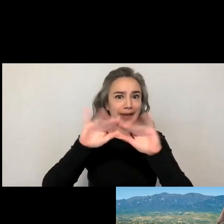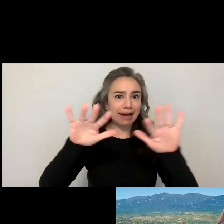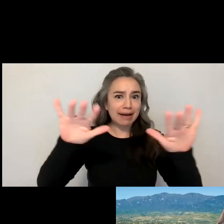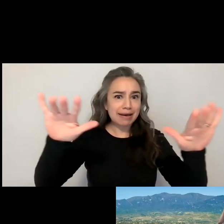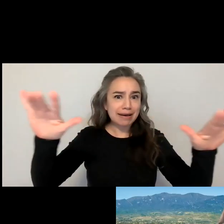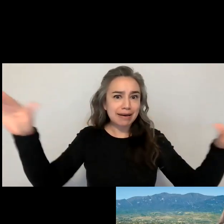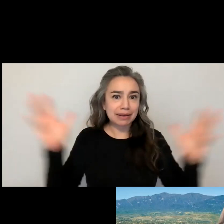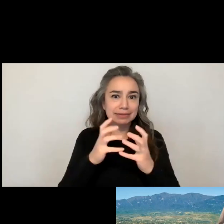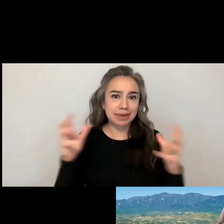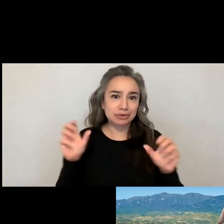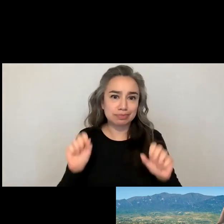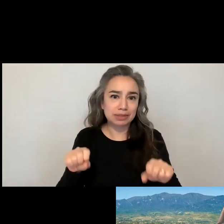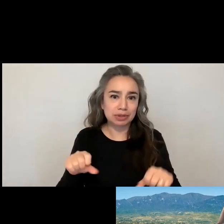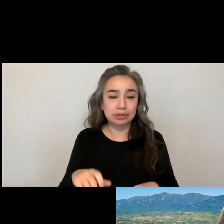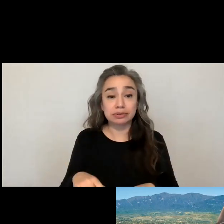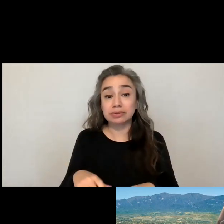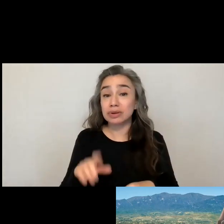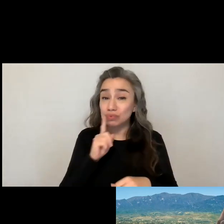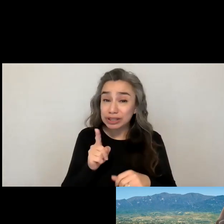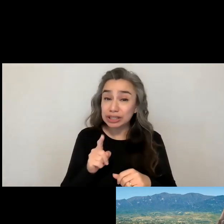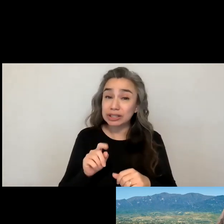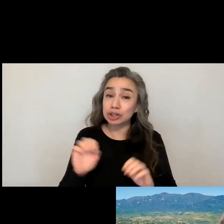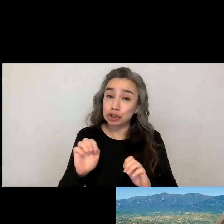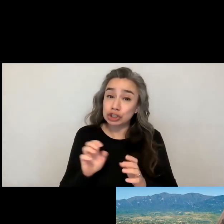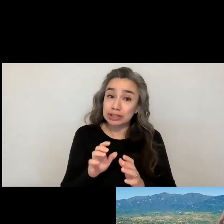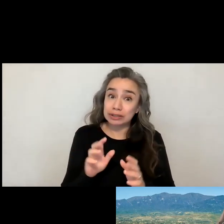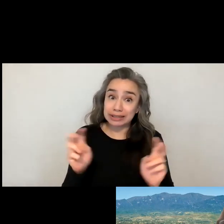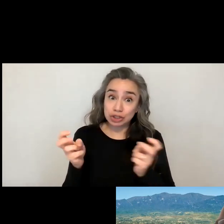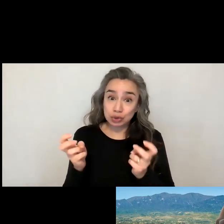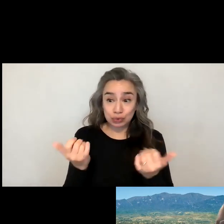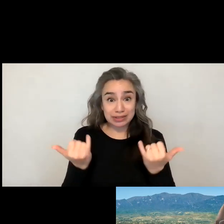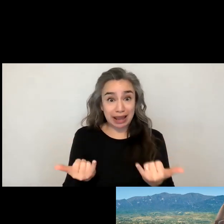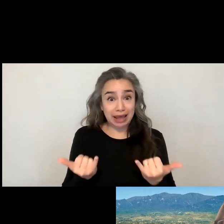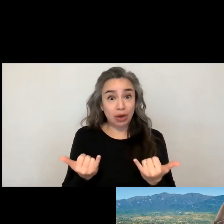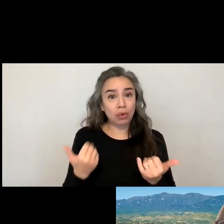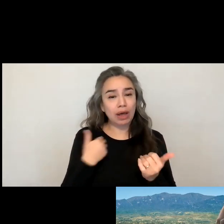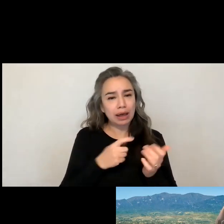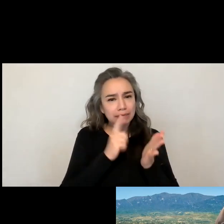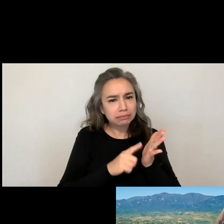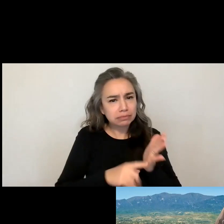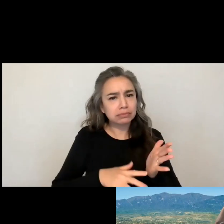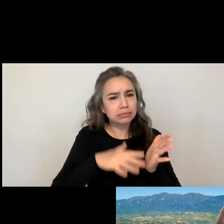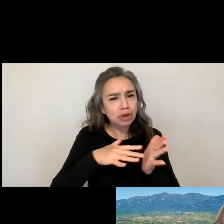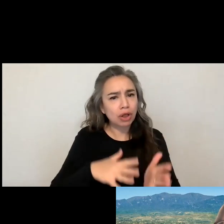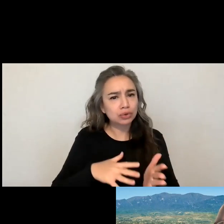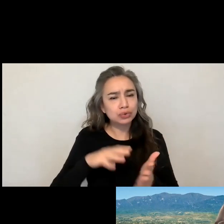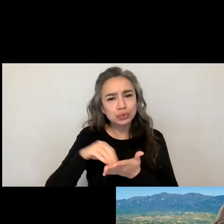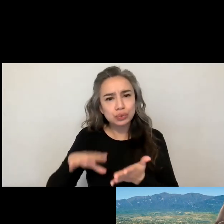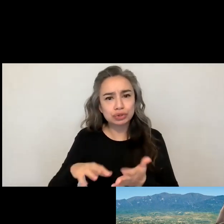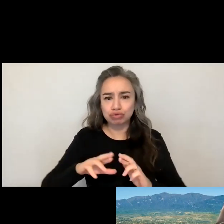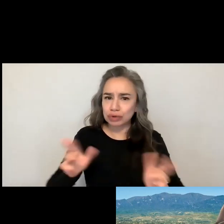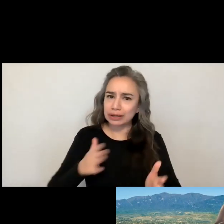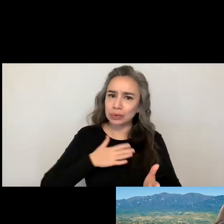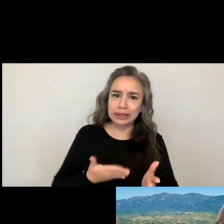possible. I think the urgent issue before us is there are scholars, there are students who are ready and willing and able